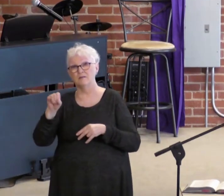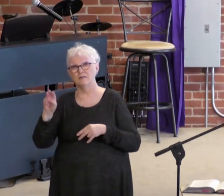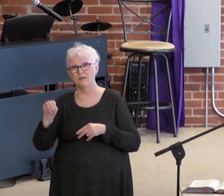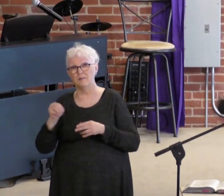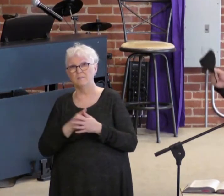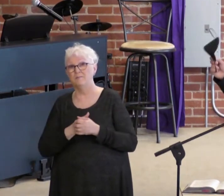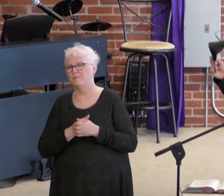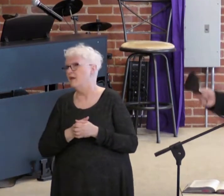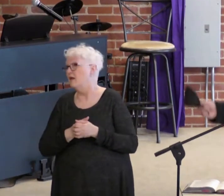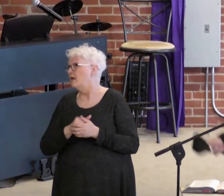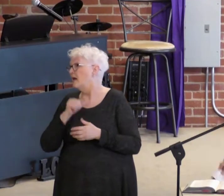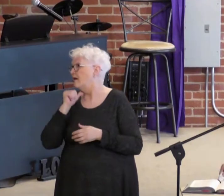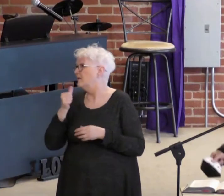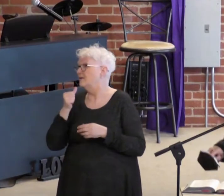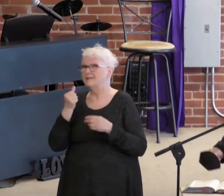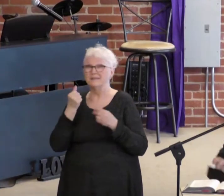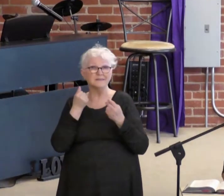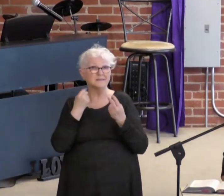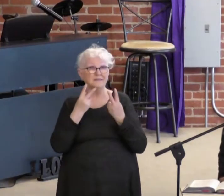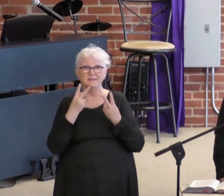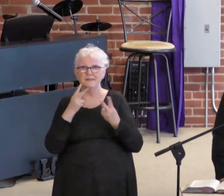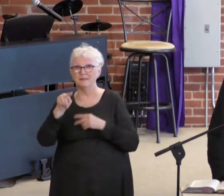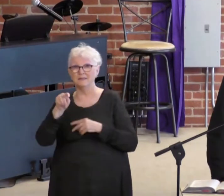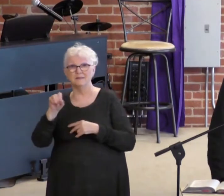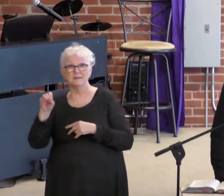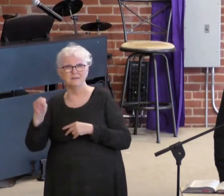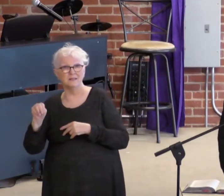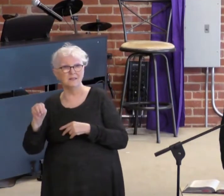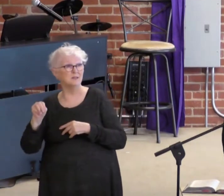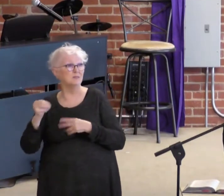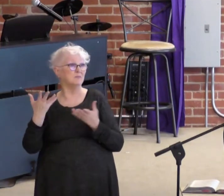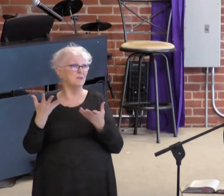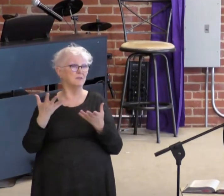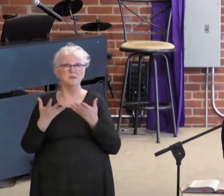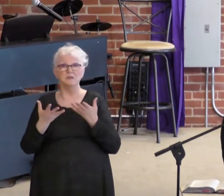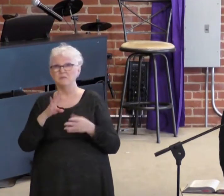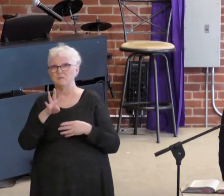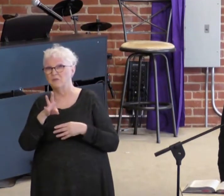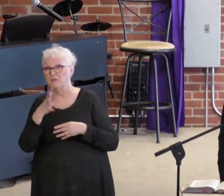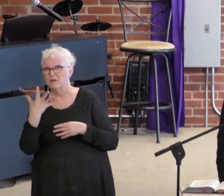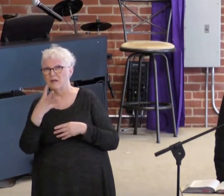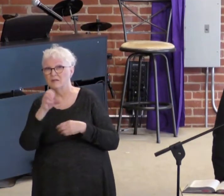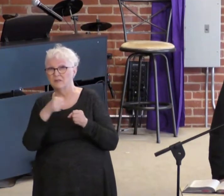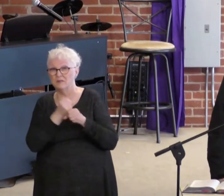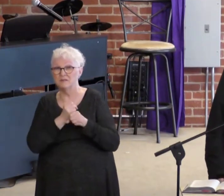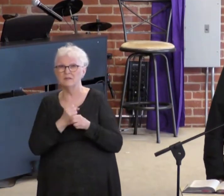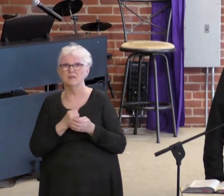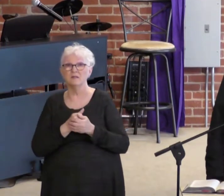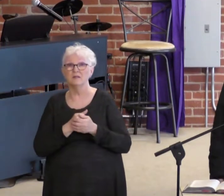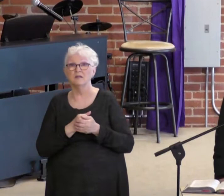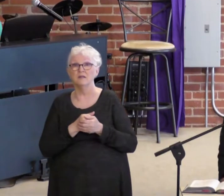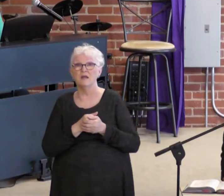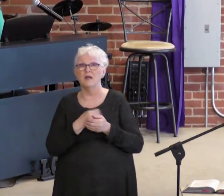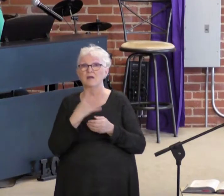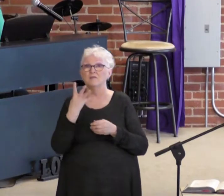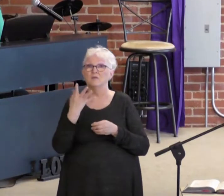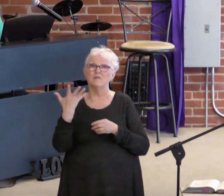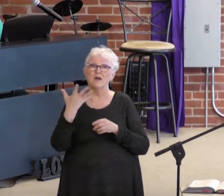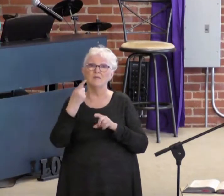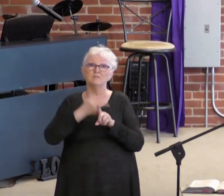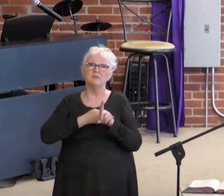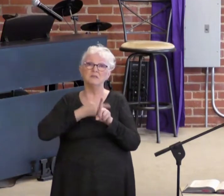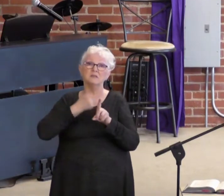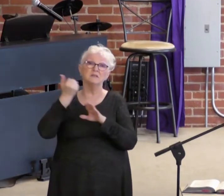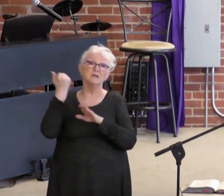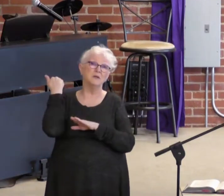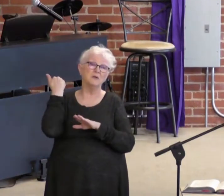Tim in years. I mean, it'd probably been 4 years or five. And just about 4 or 5 months ago, we were locking the